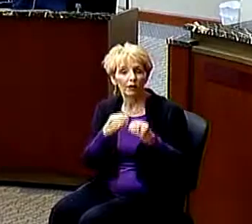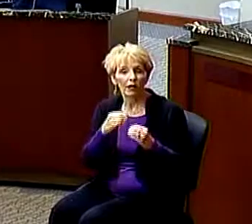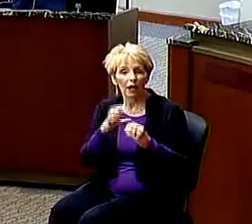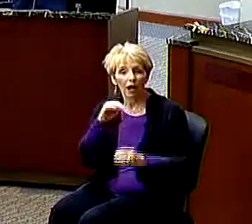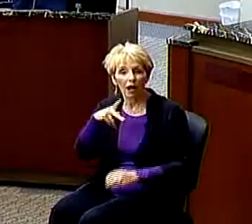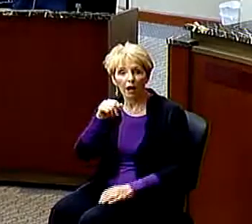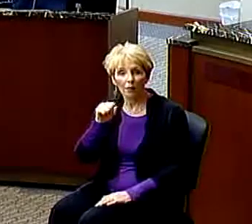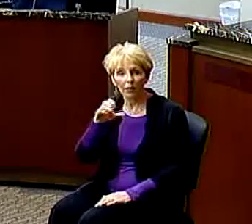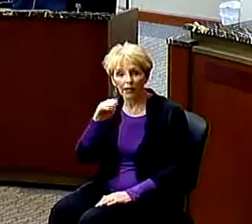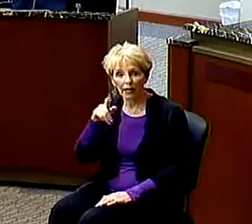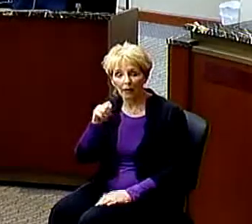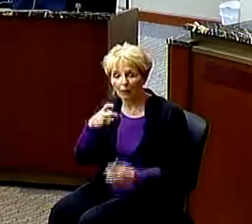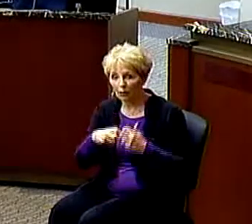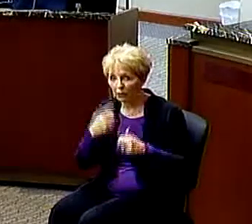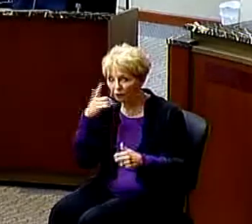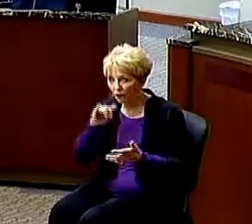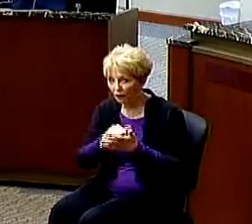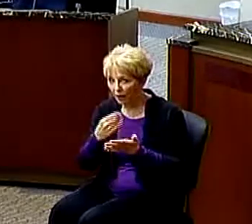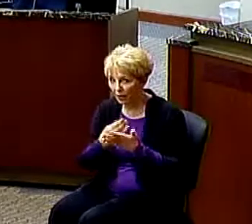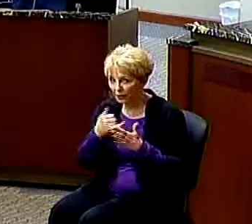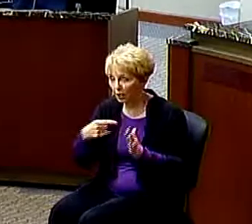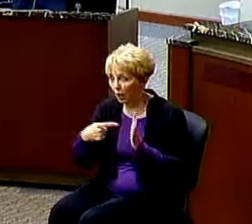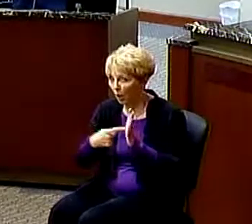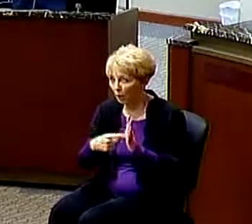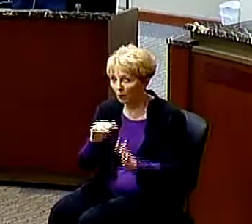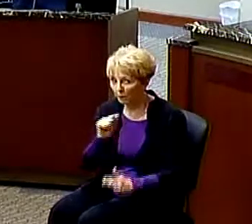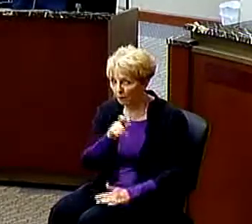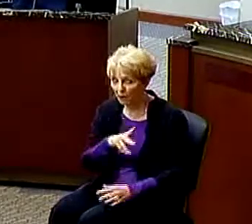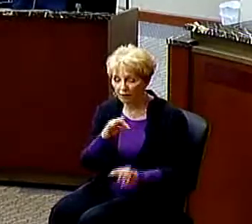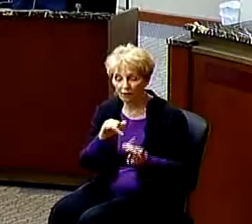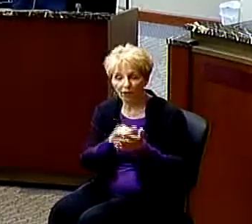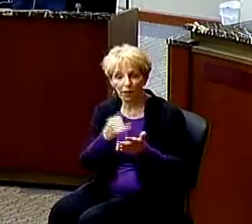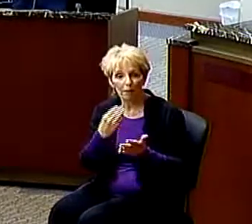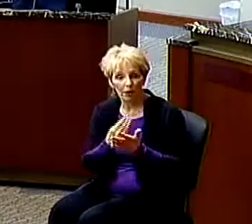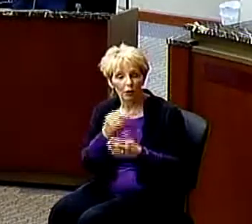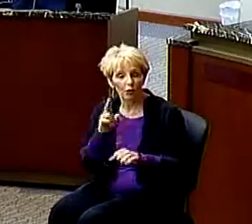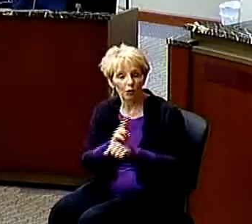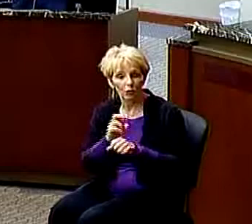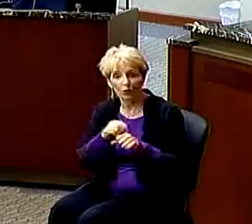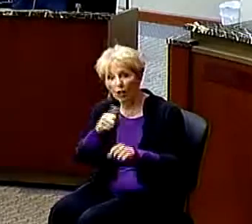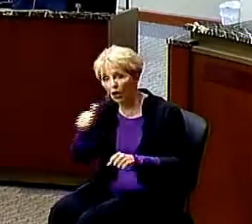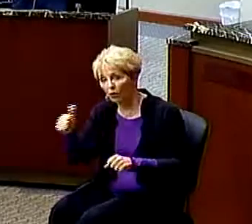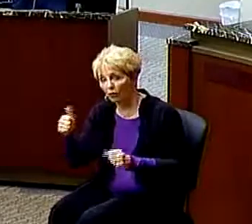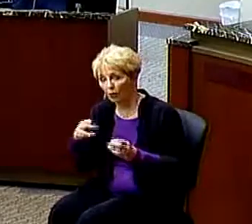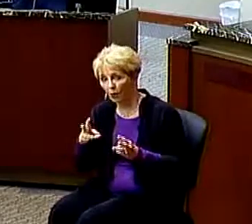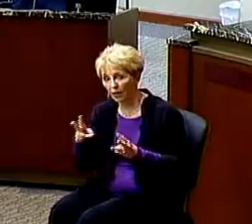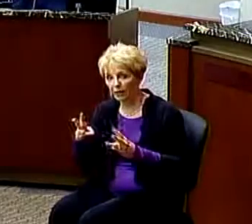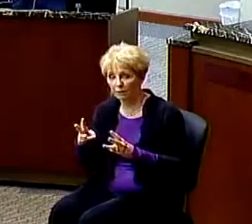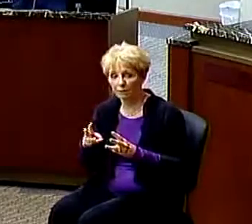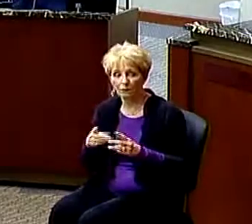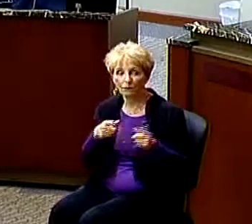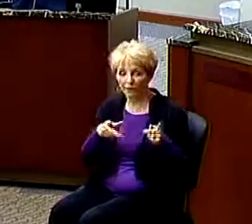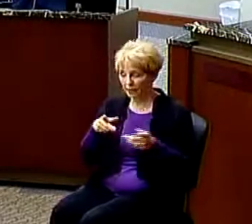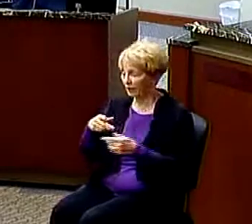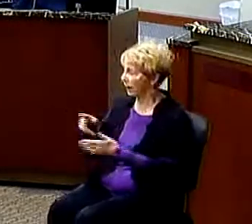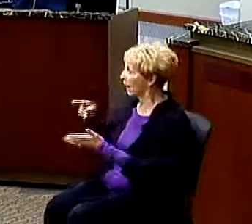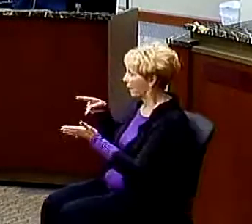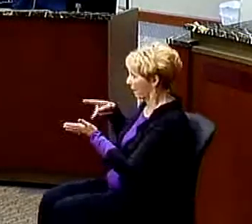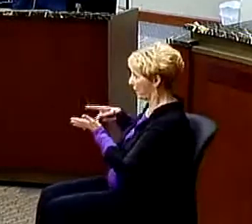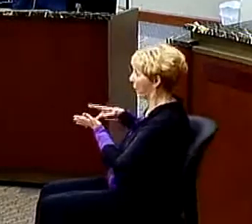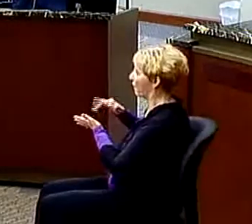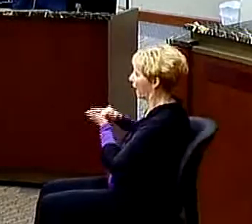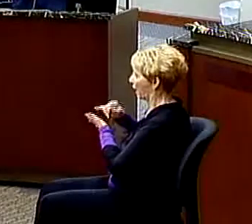Compass cable problem. I don't know if that money is still owed back and if that money is being used in other ways. They're paying that money back.